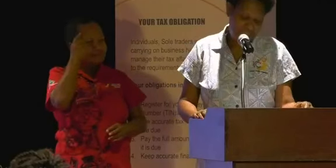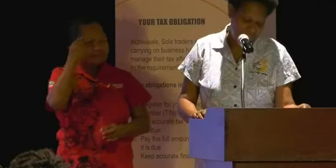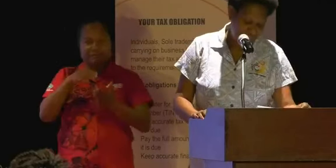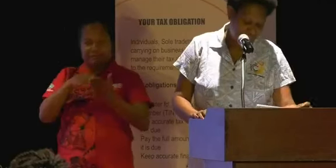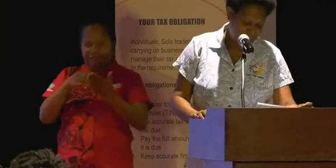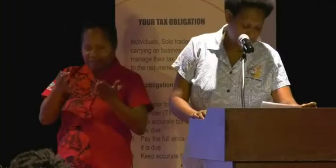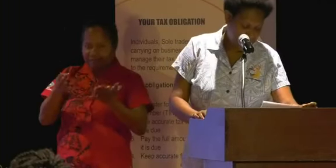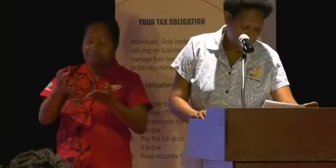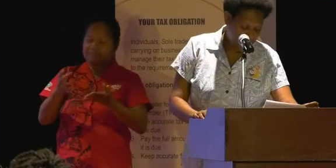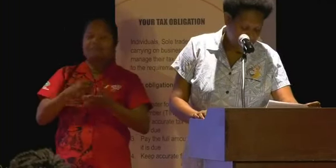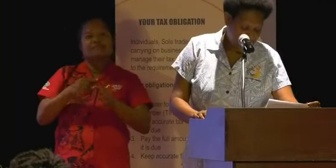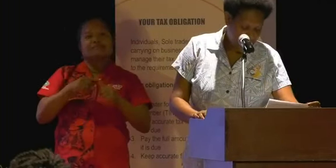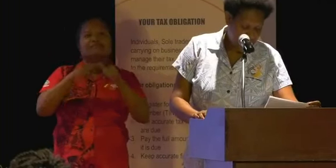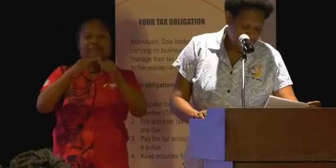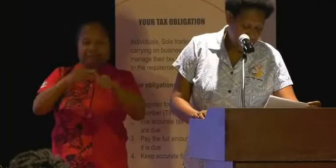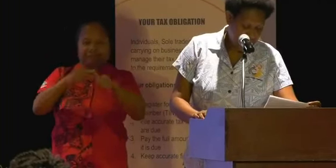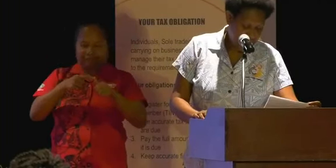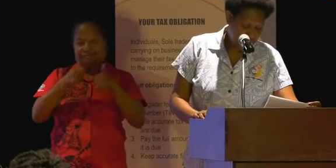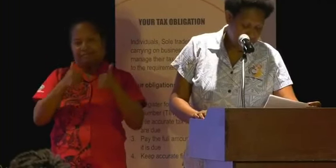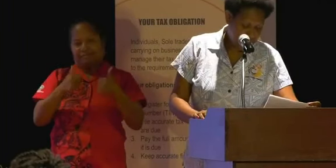ends up in his. So